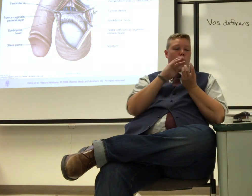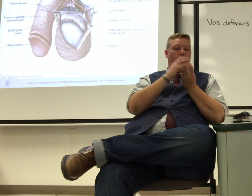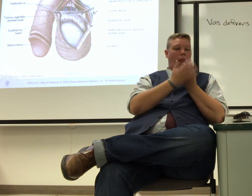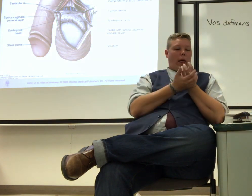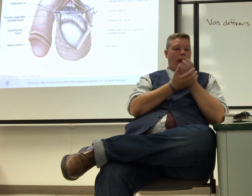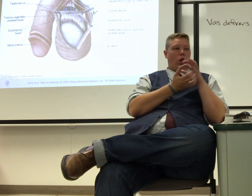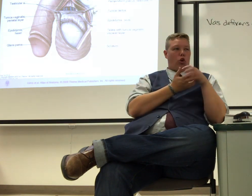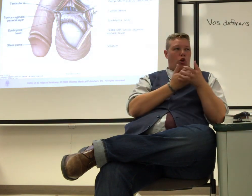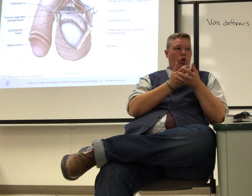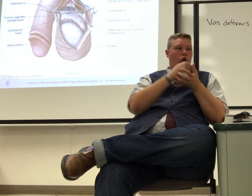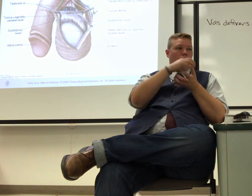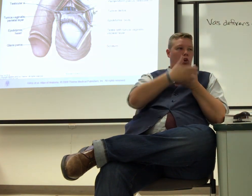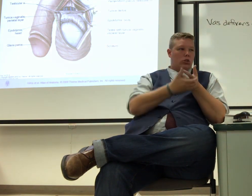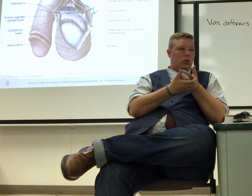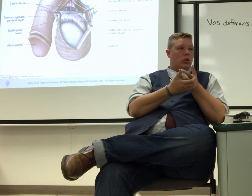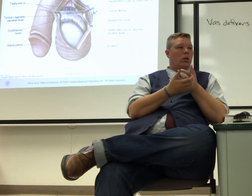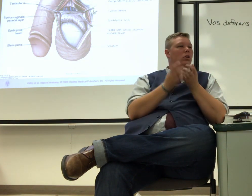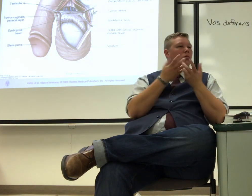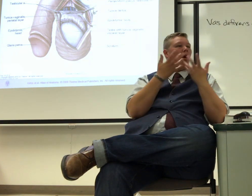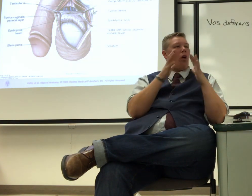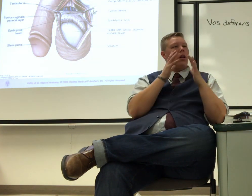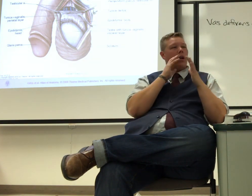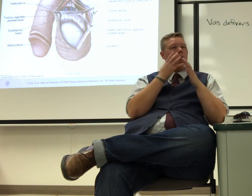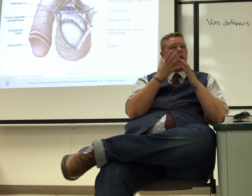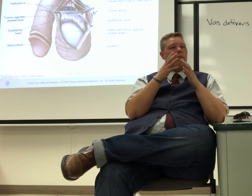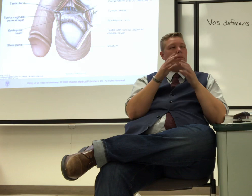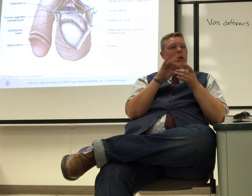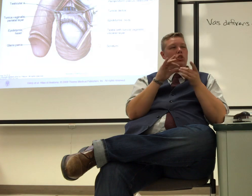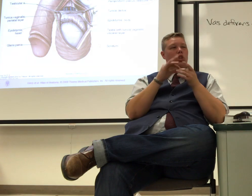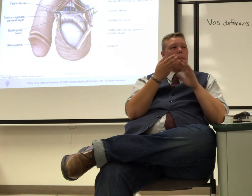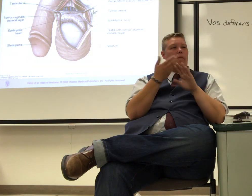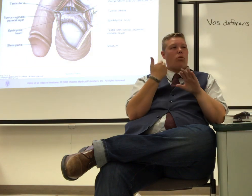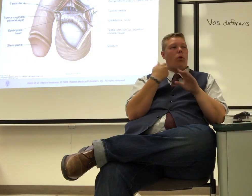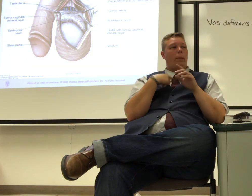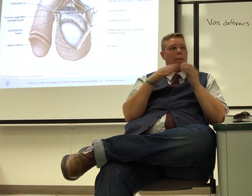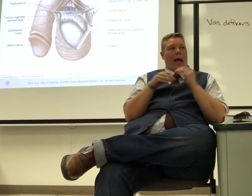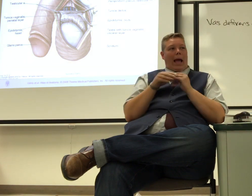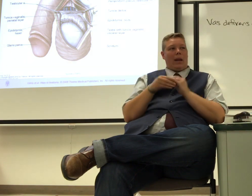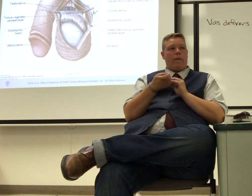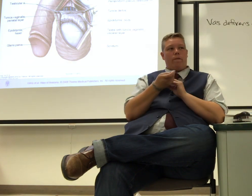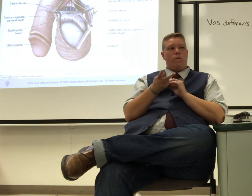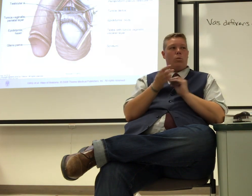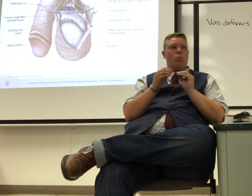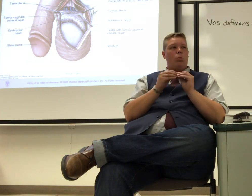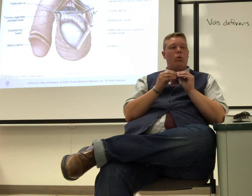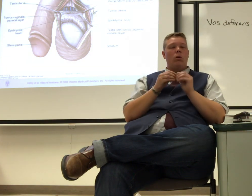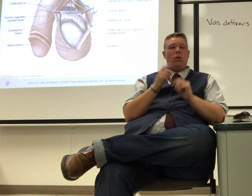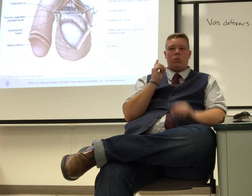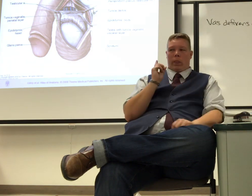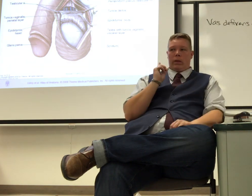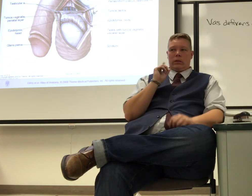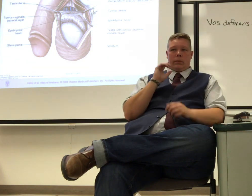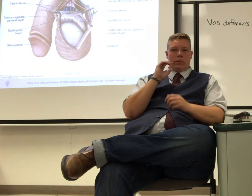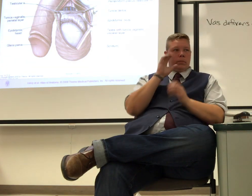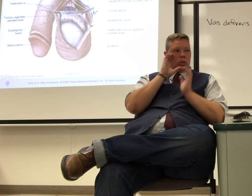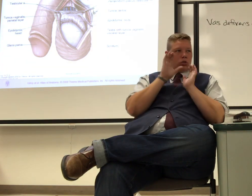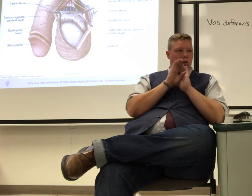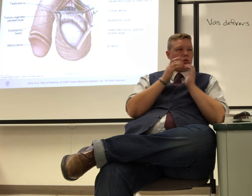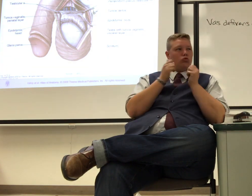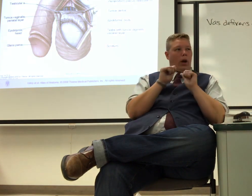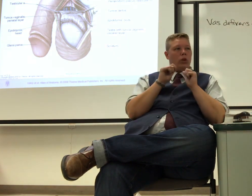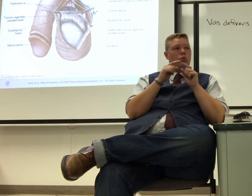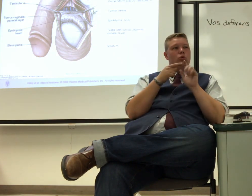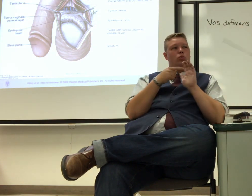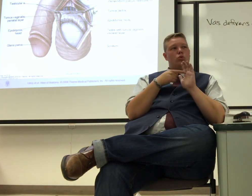I already taught and adding some more. So in this picture, they're trying to tease